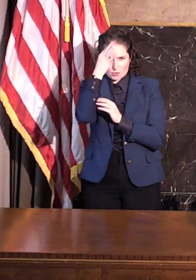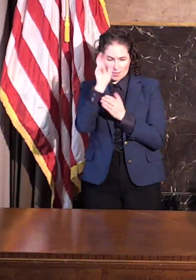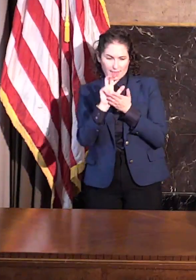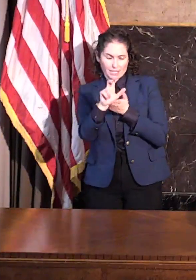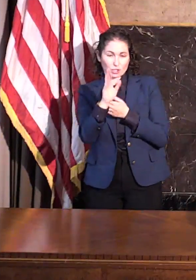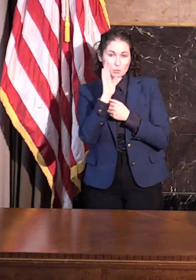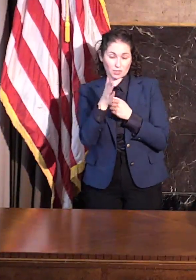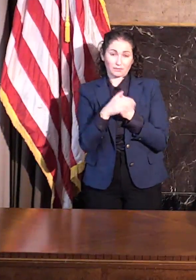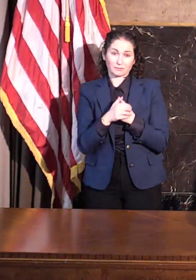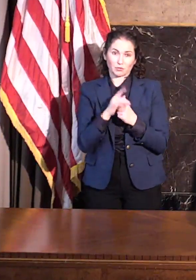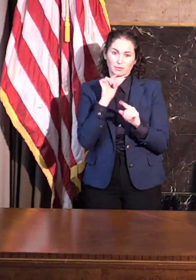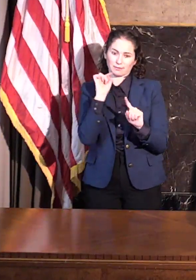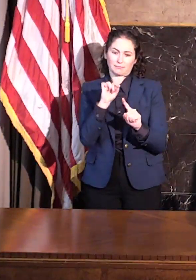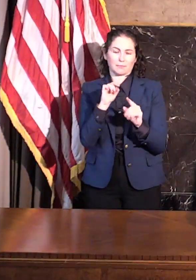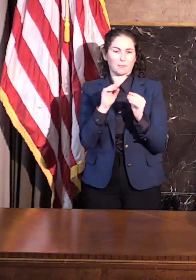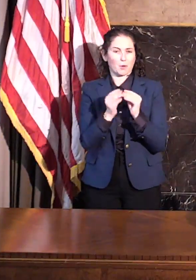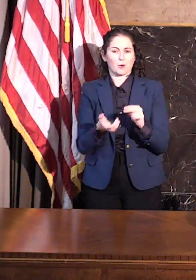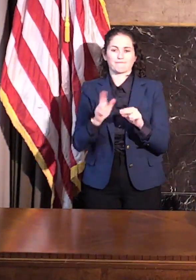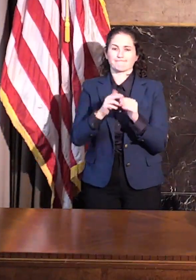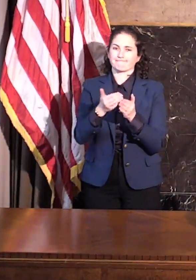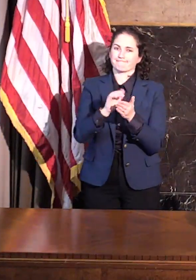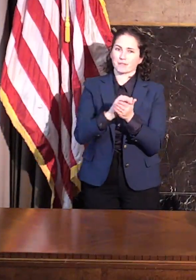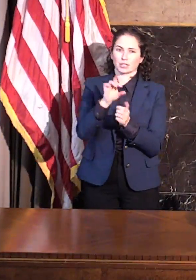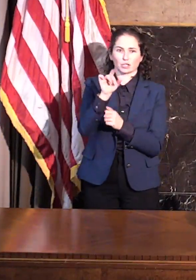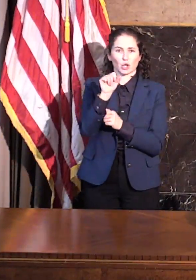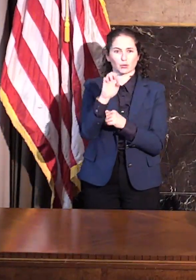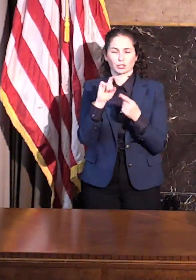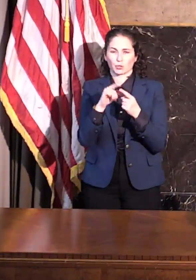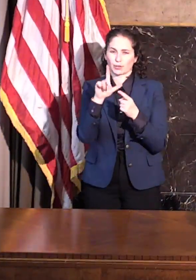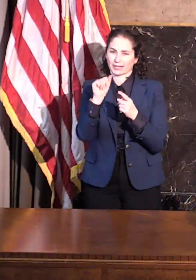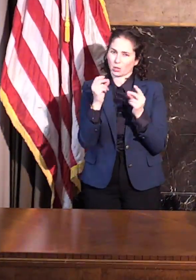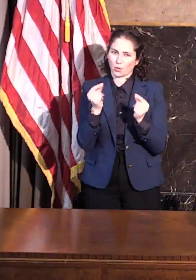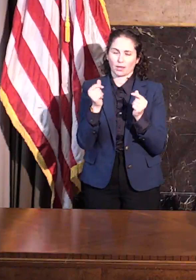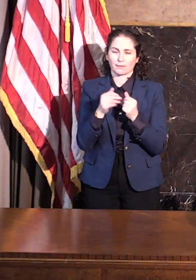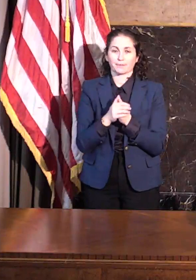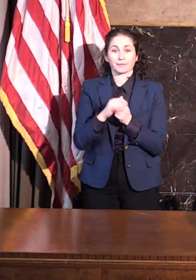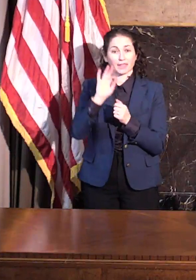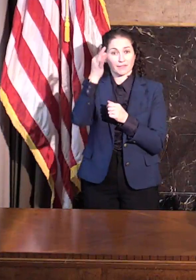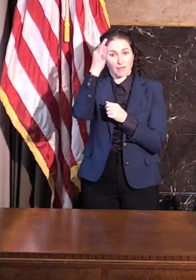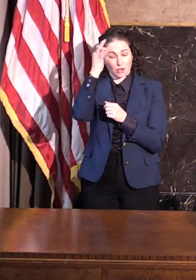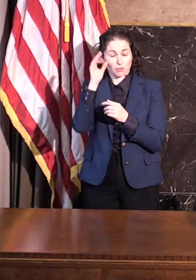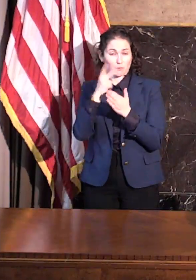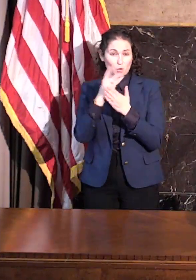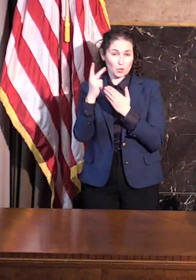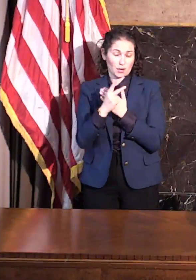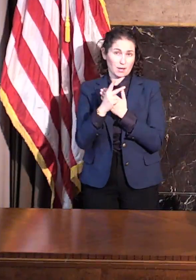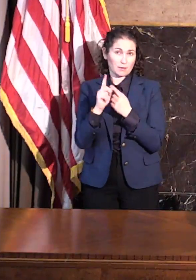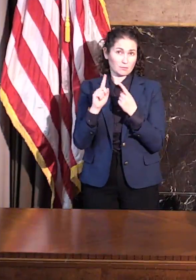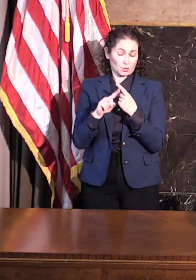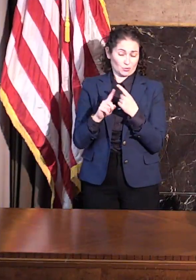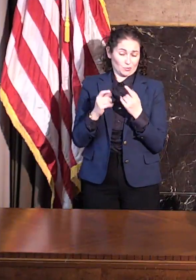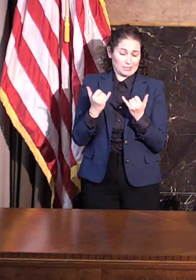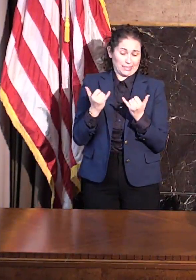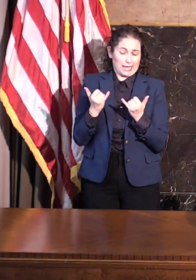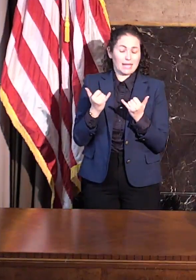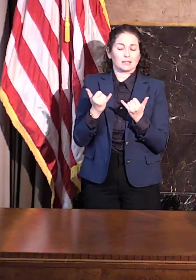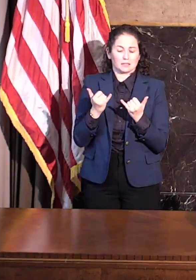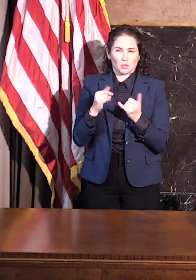they'll be participating. And we'll be adding Walgreens as well. We had been supplying Walgreens through our state allocation. This